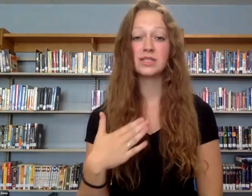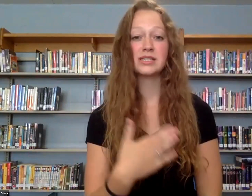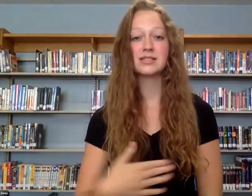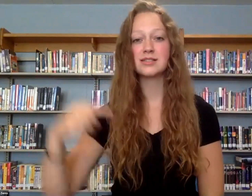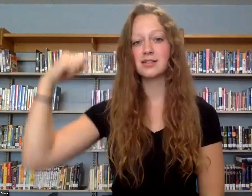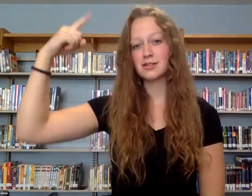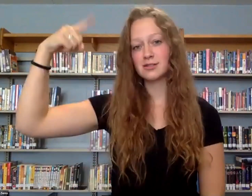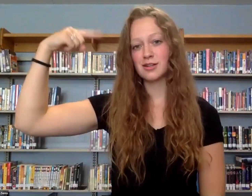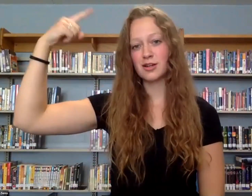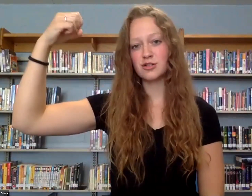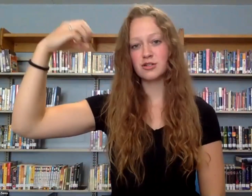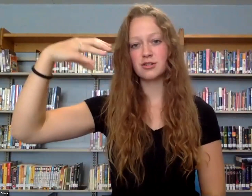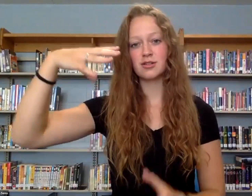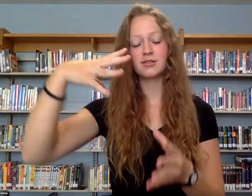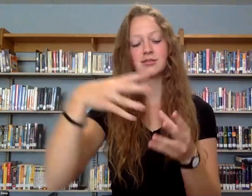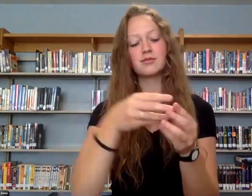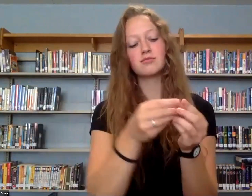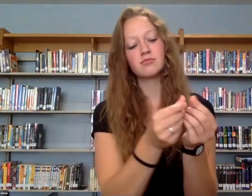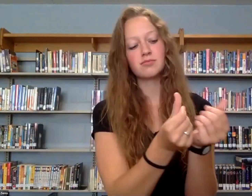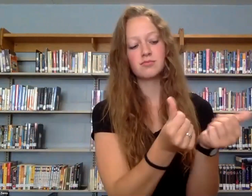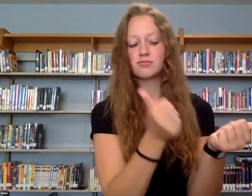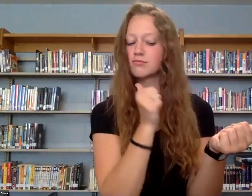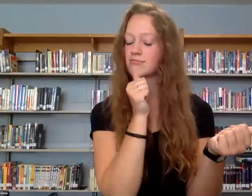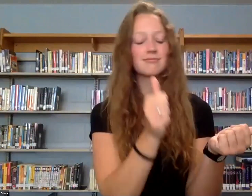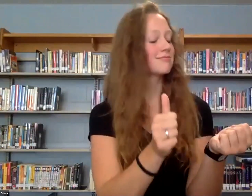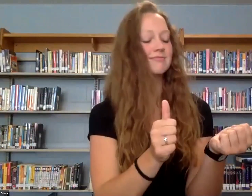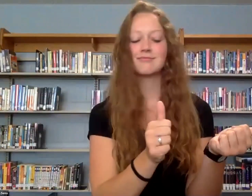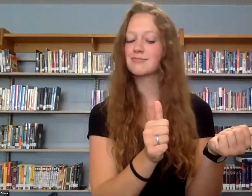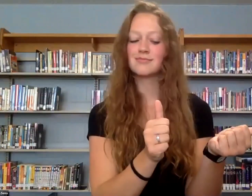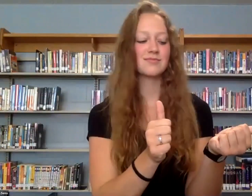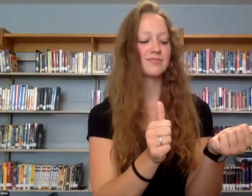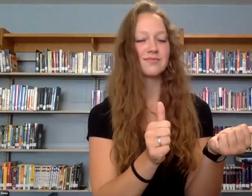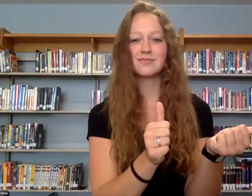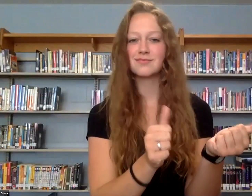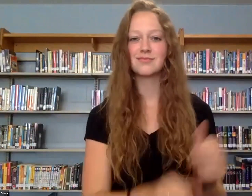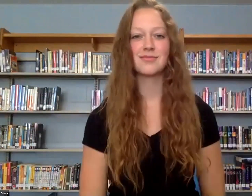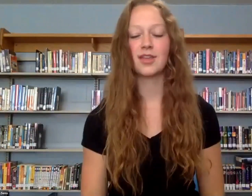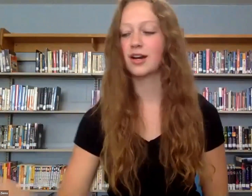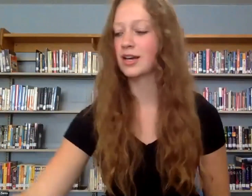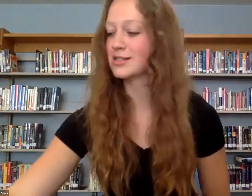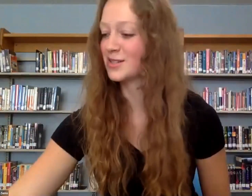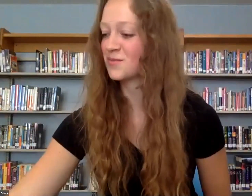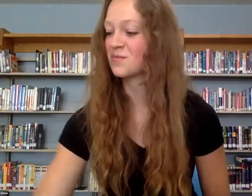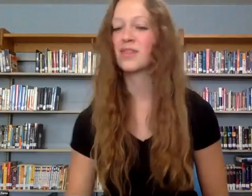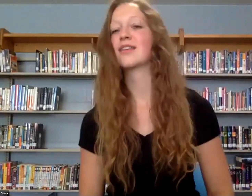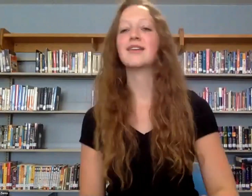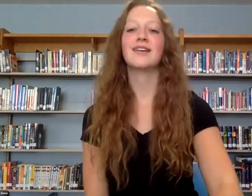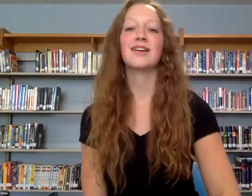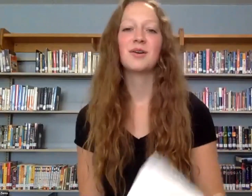Please don't take my sunshine away. There it is.